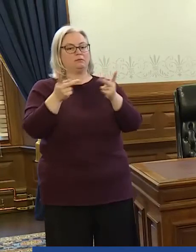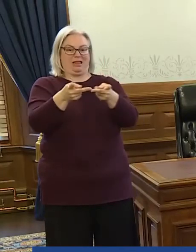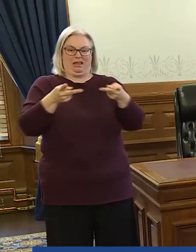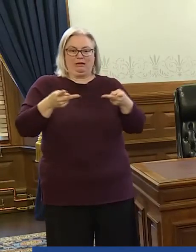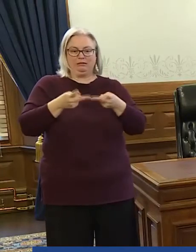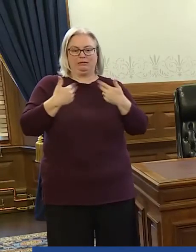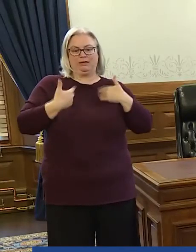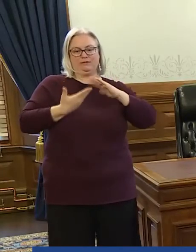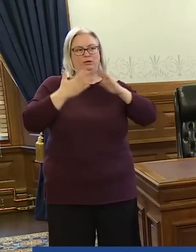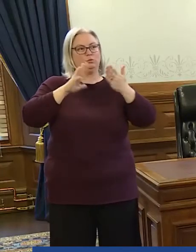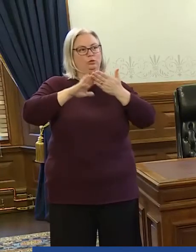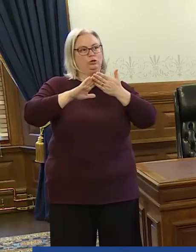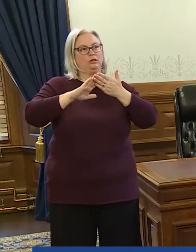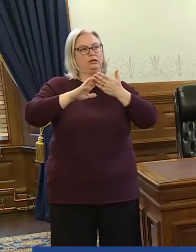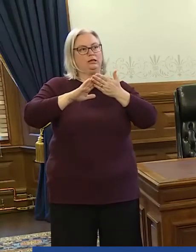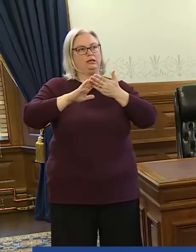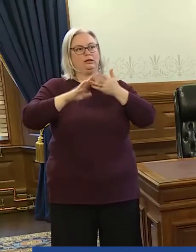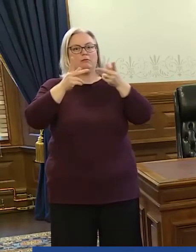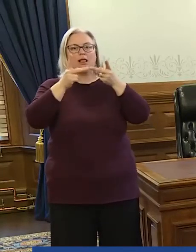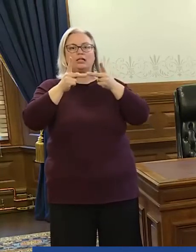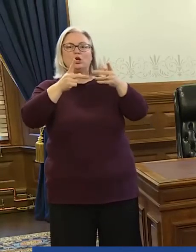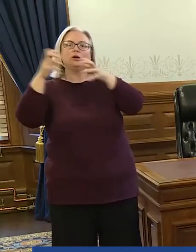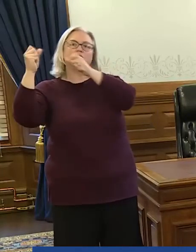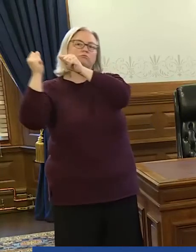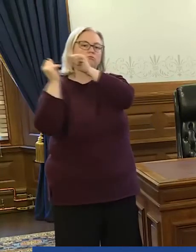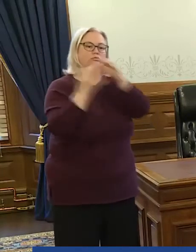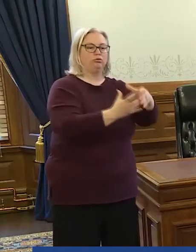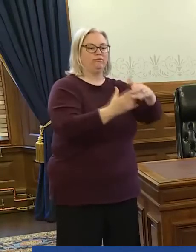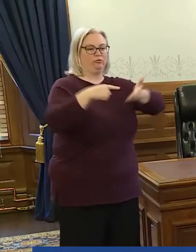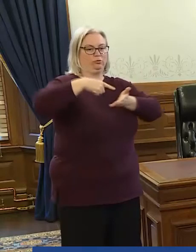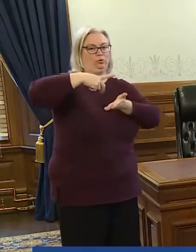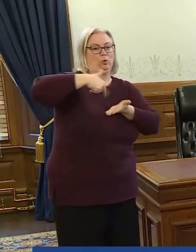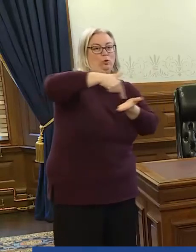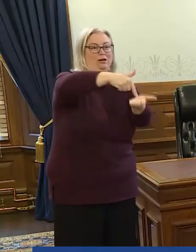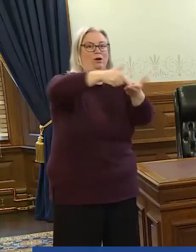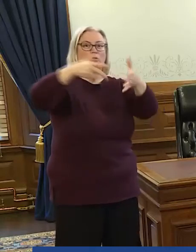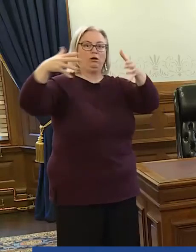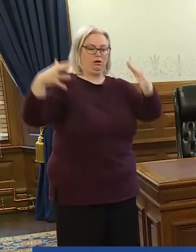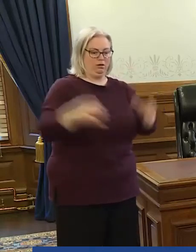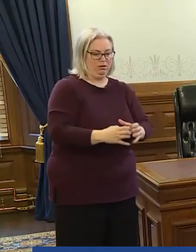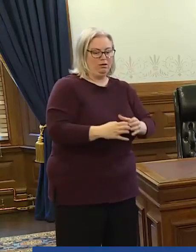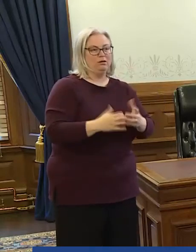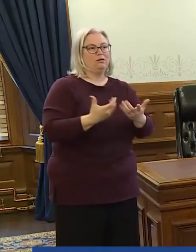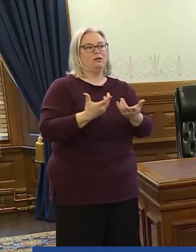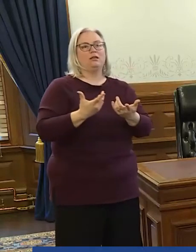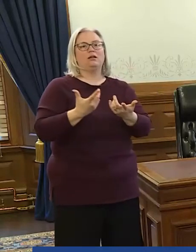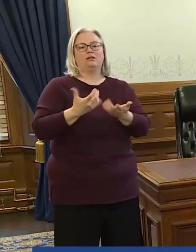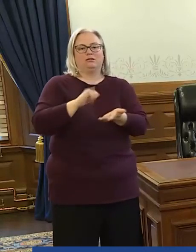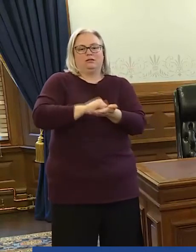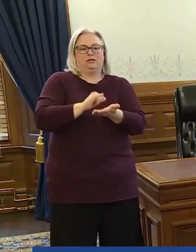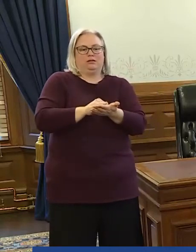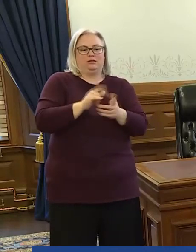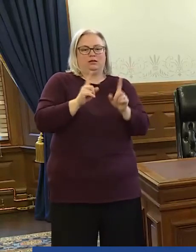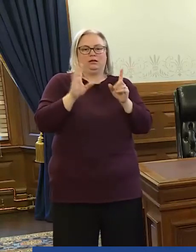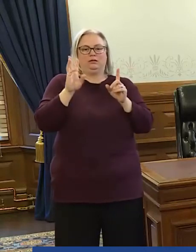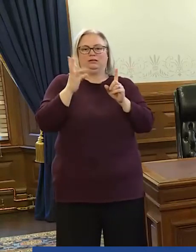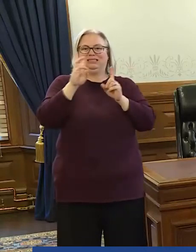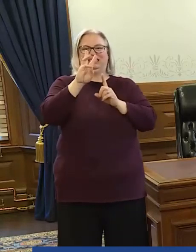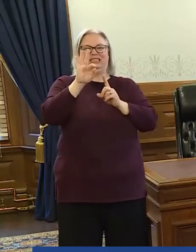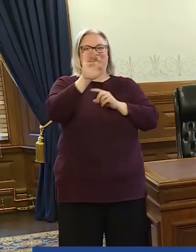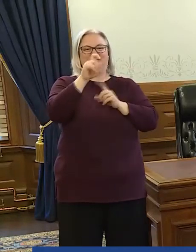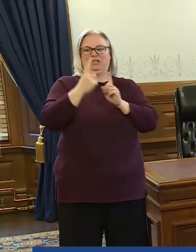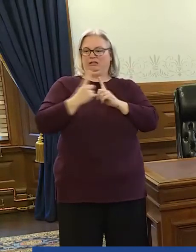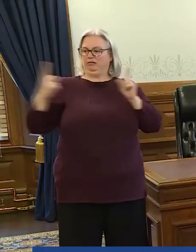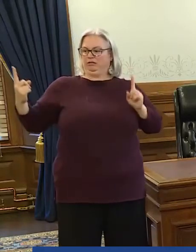community bunkers that they go to for tornadoes, and they're concerned that there's just no way to be 6 feet from people. Would you recommend that